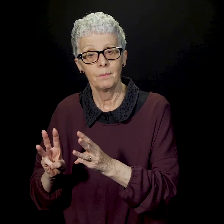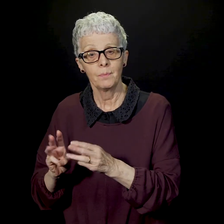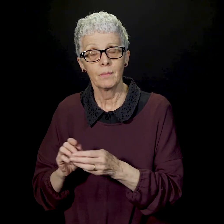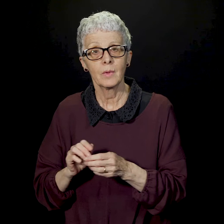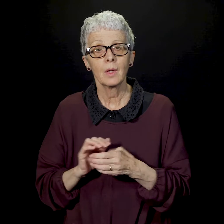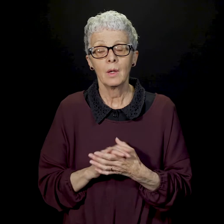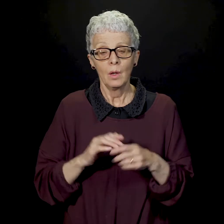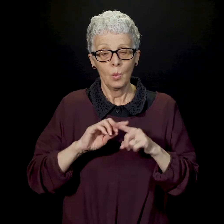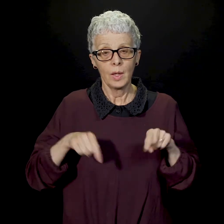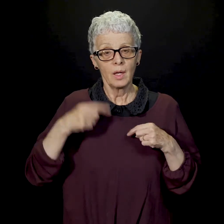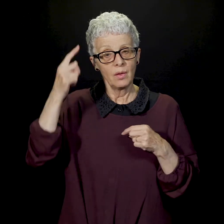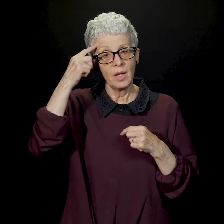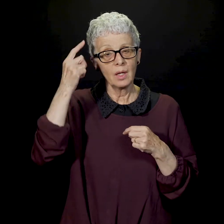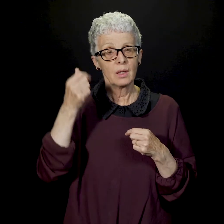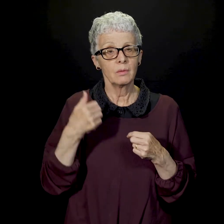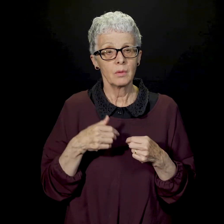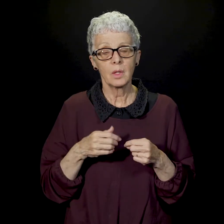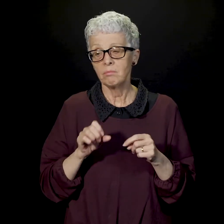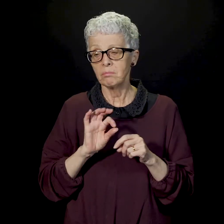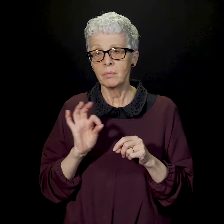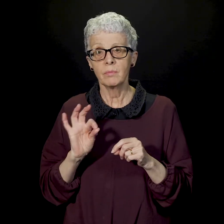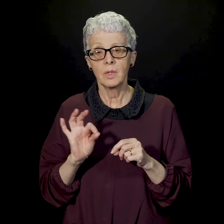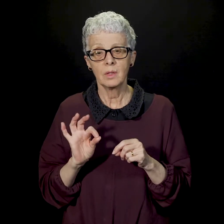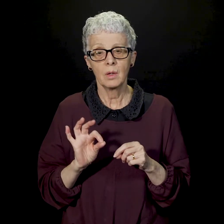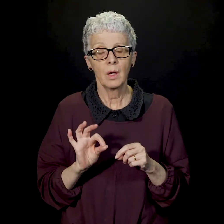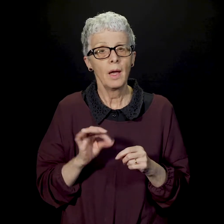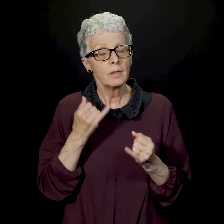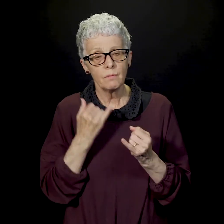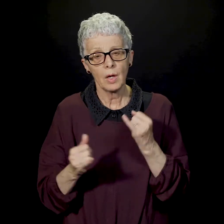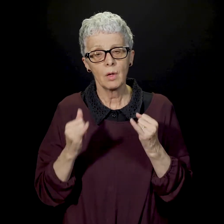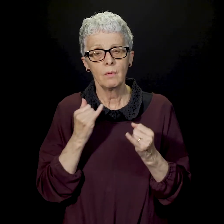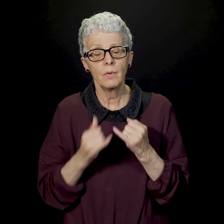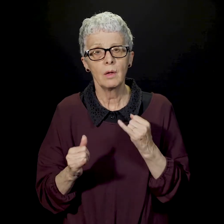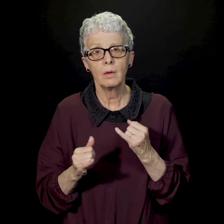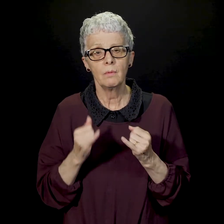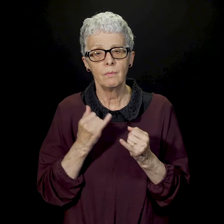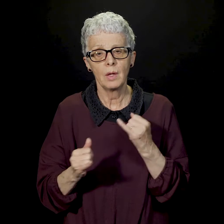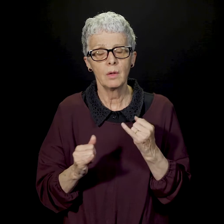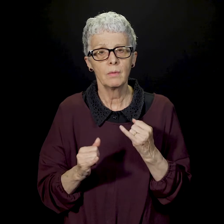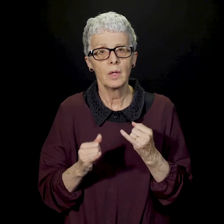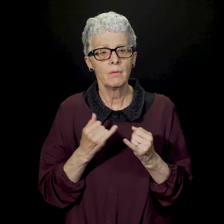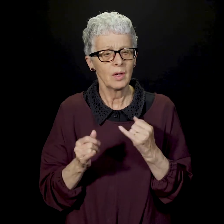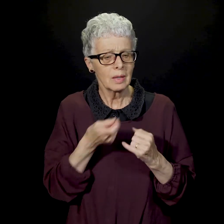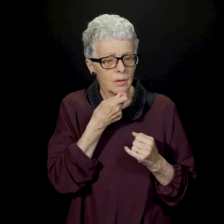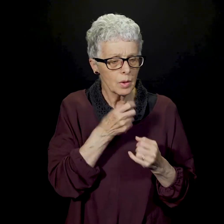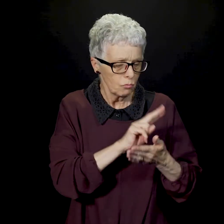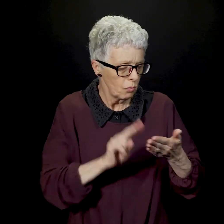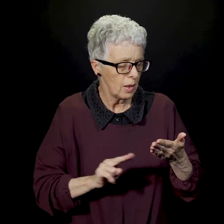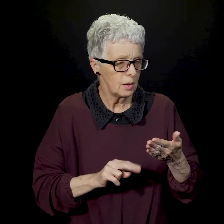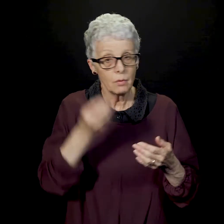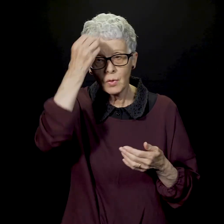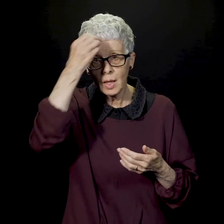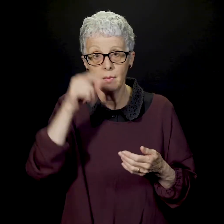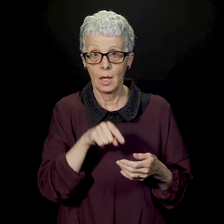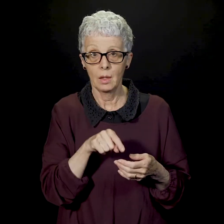And we could brush through it, and they lived in a way where they just went, it seems so insignificant. And